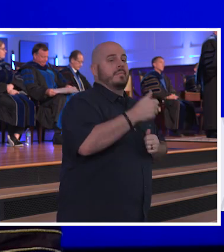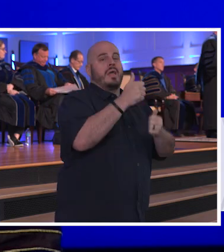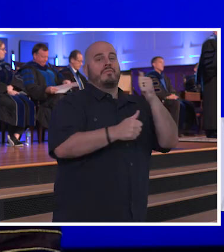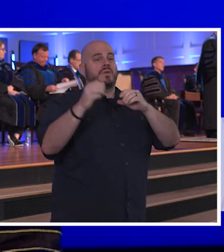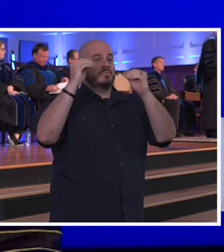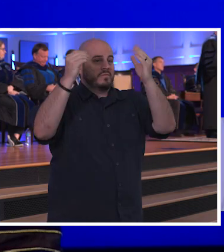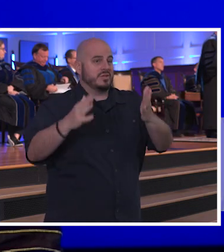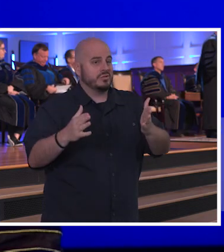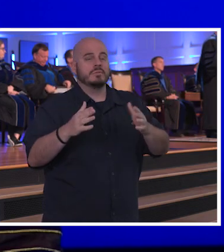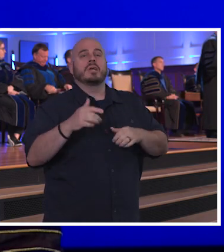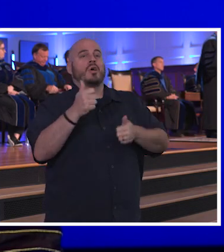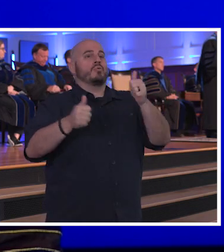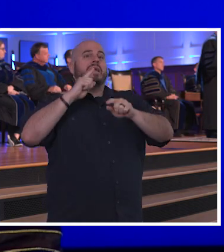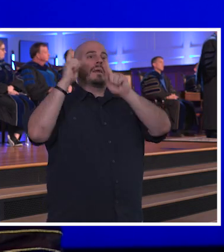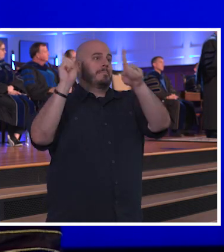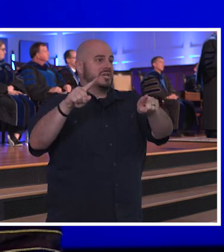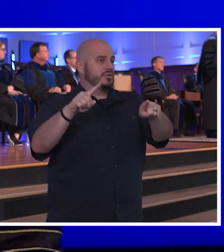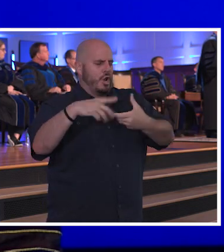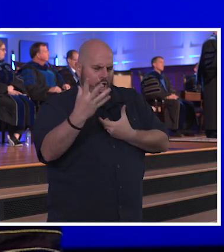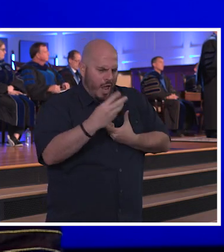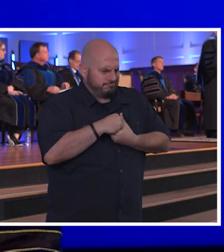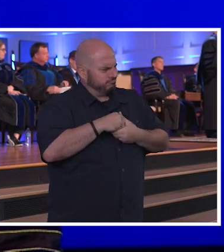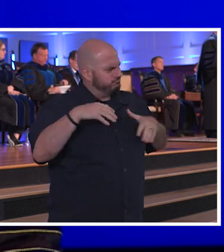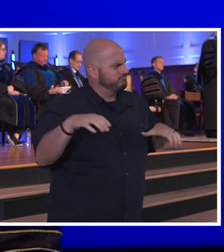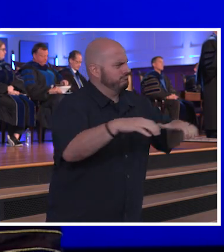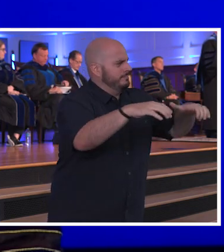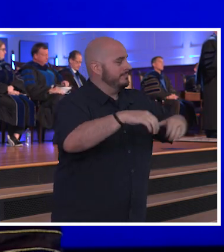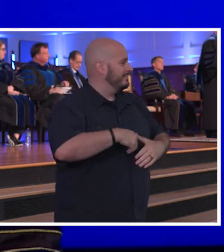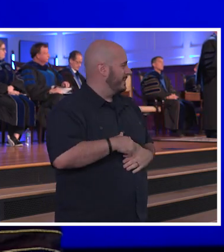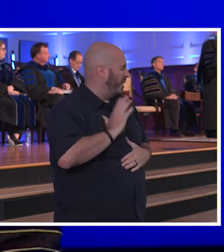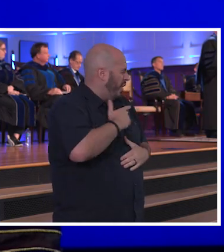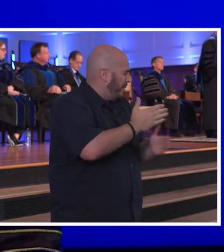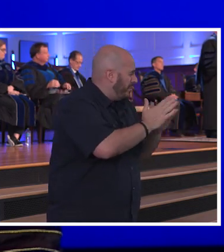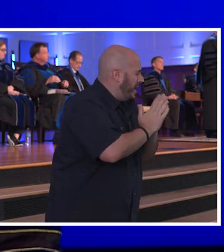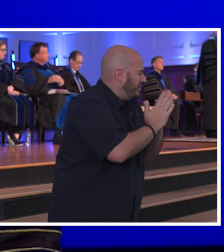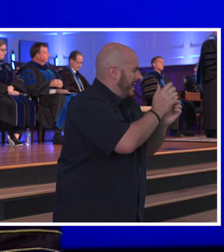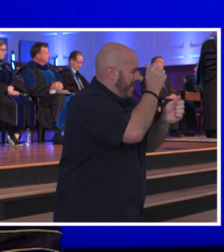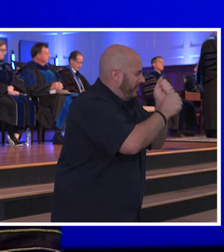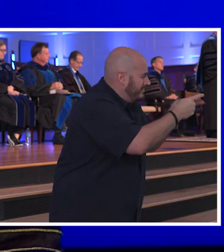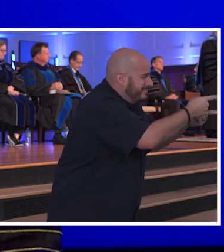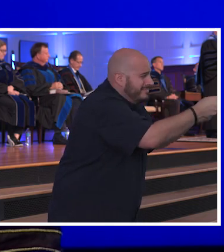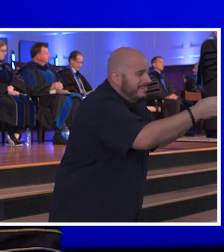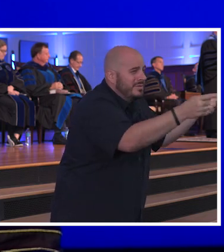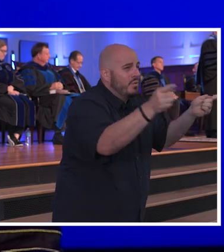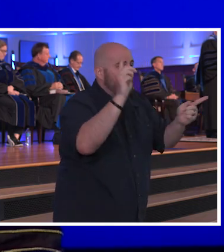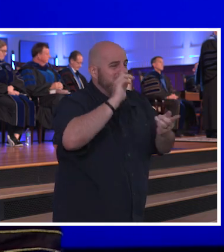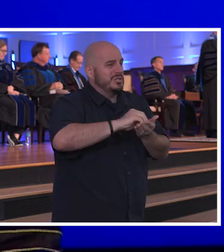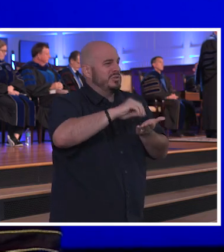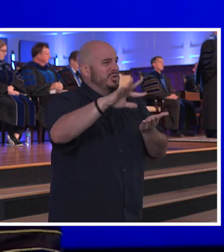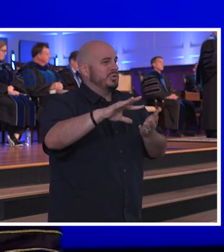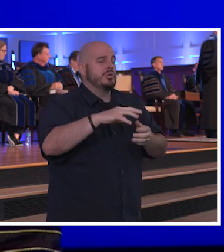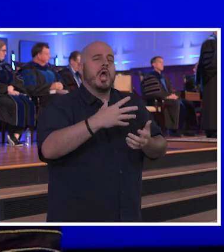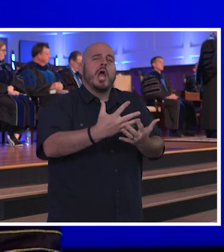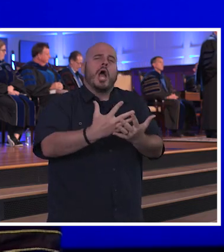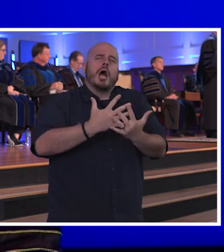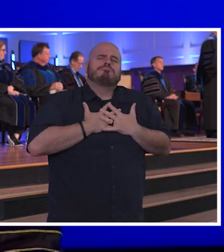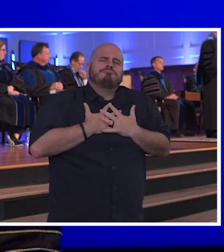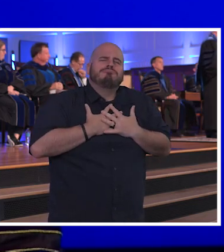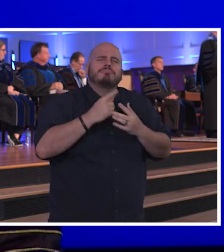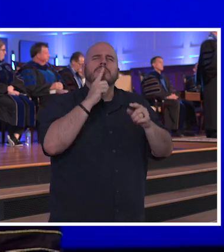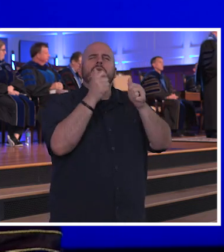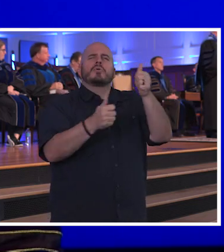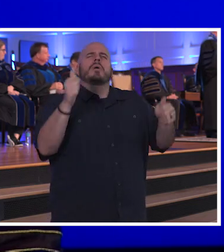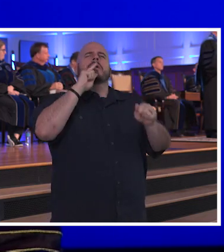professor, and also our prayer is that every one of you will be Great Commission students and Great Commission graduates.